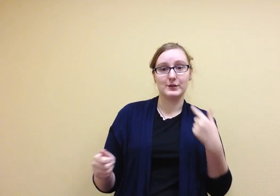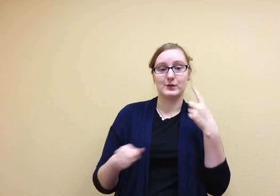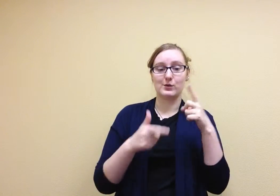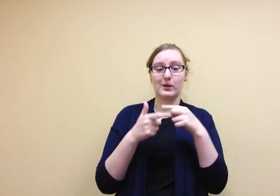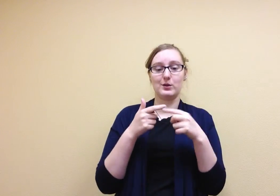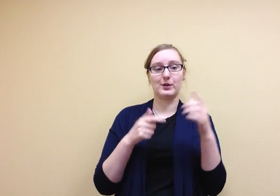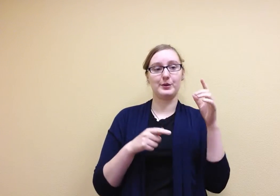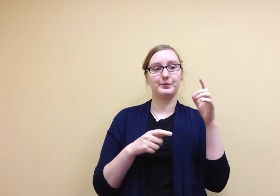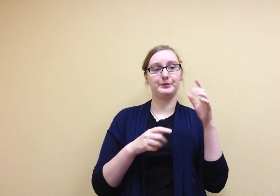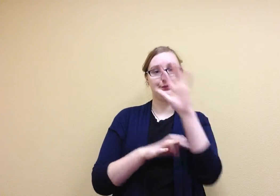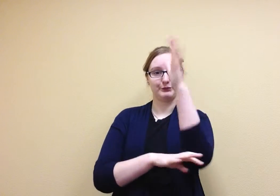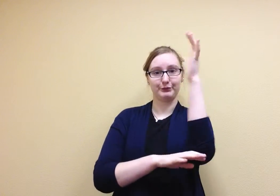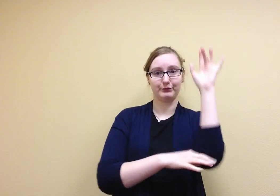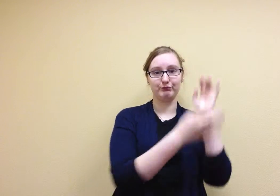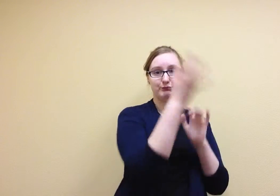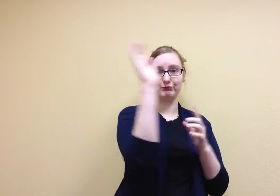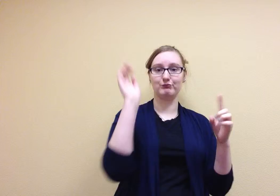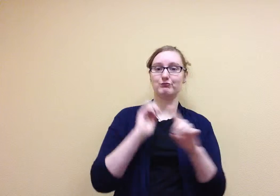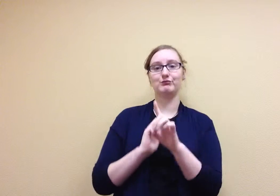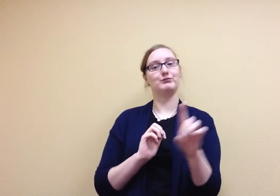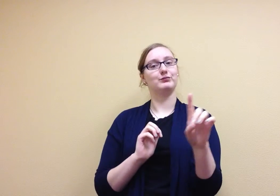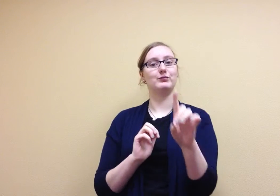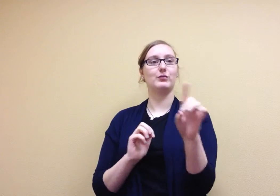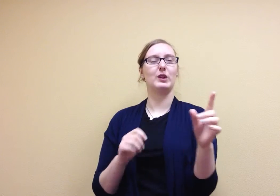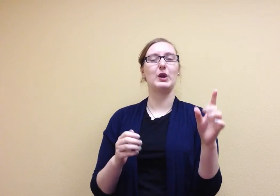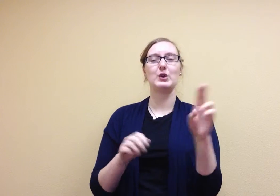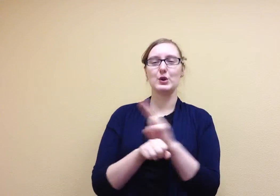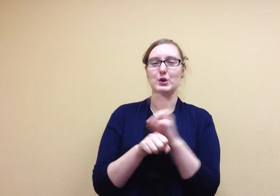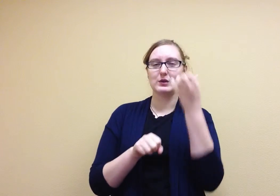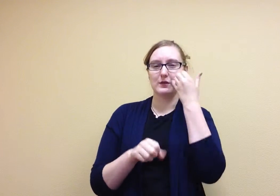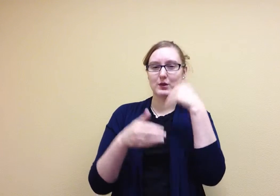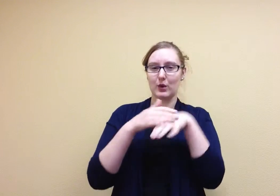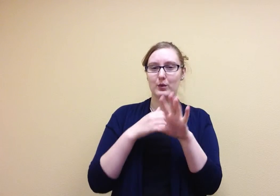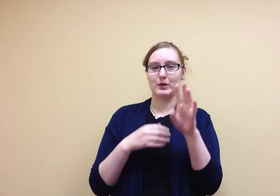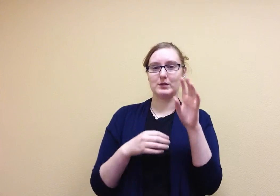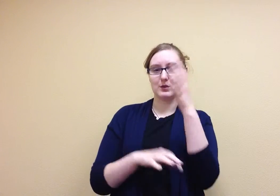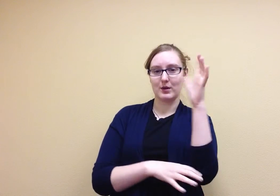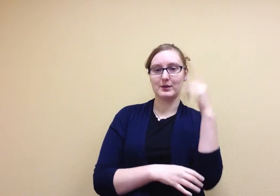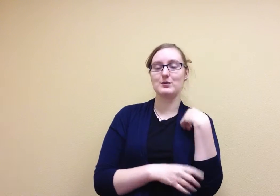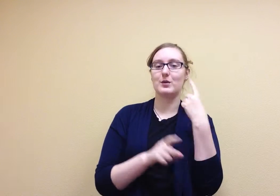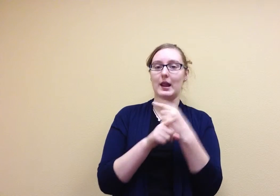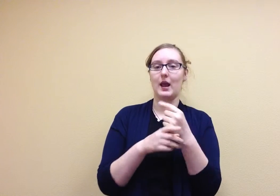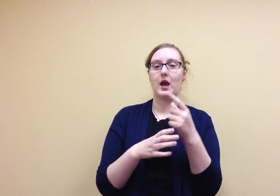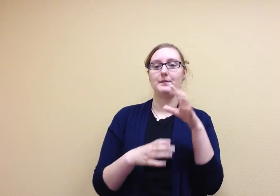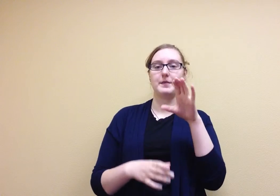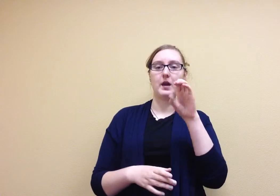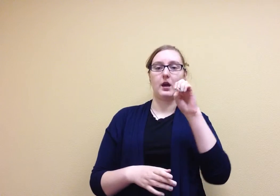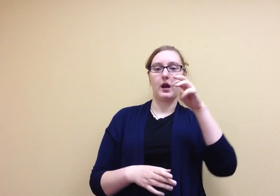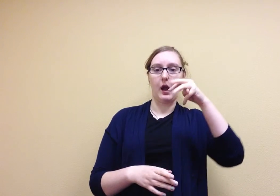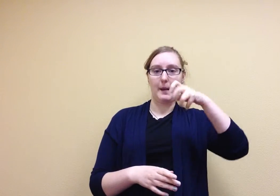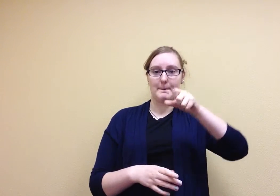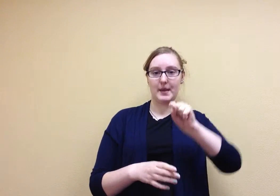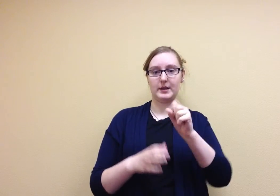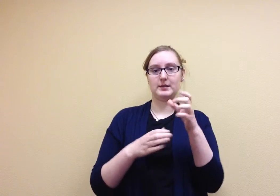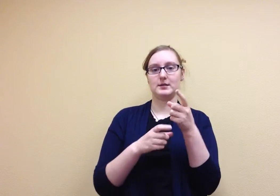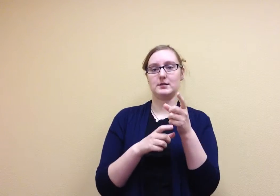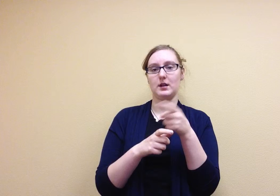could I use if I'm going in the woods? What, Shane? Compass. A compass. That's right. And many people have all sorts of